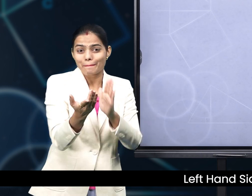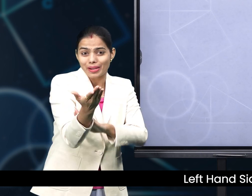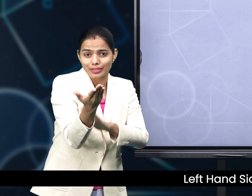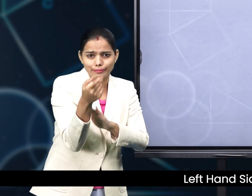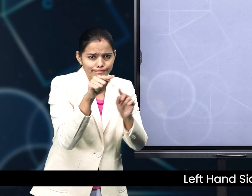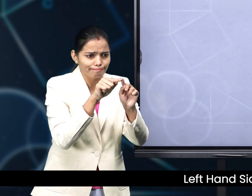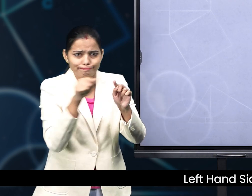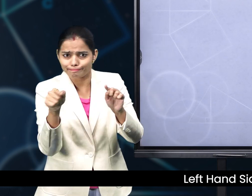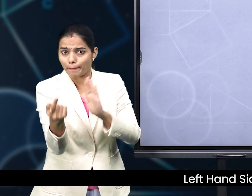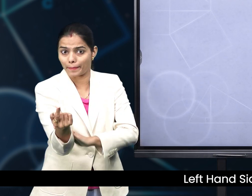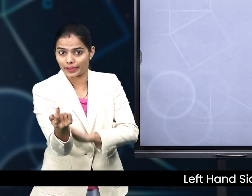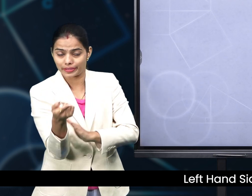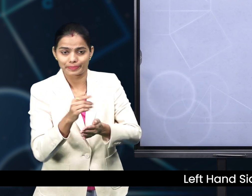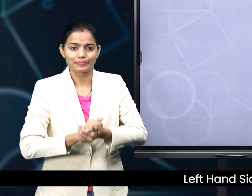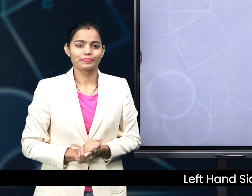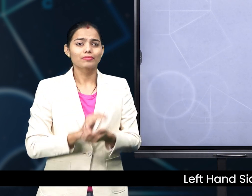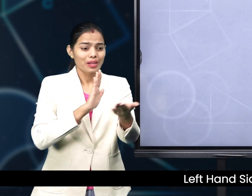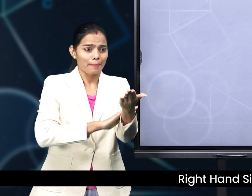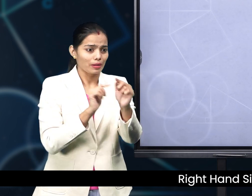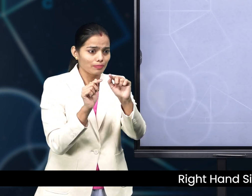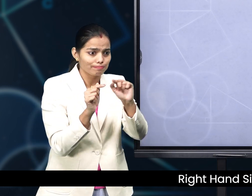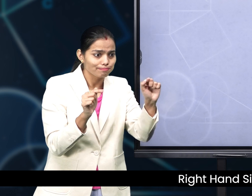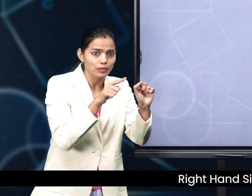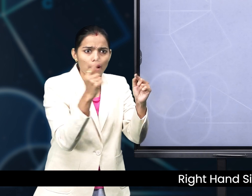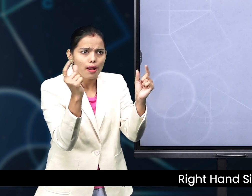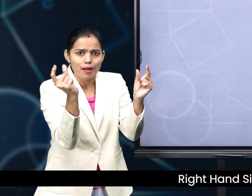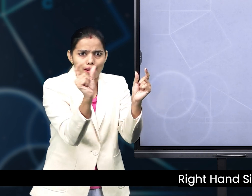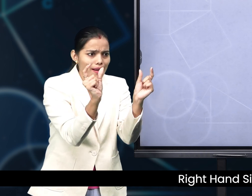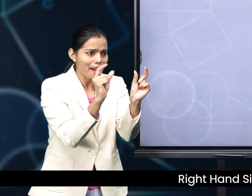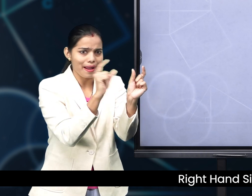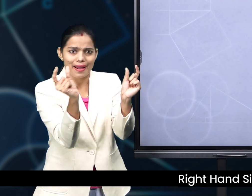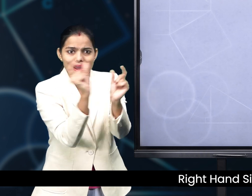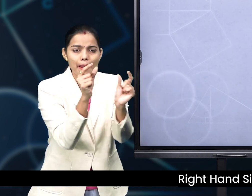left-hand side LHS, right-hand side RHS.